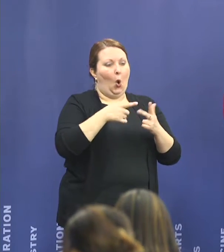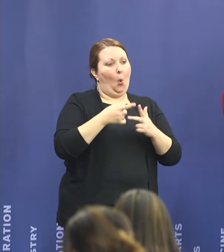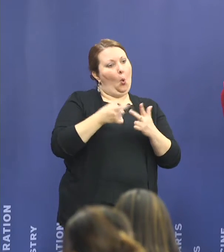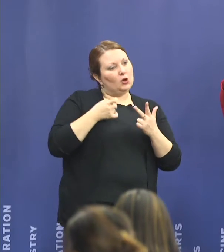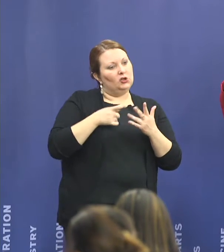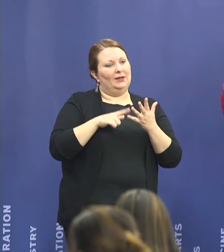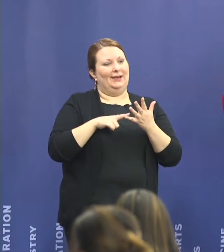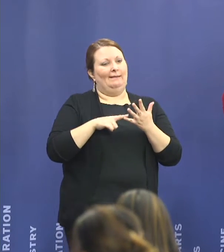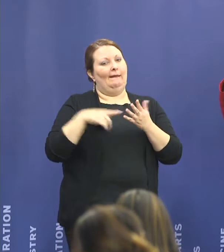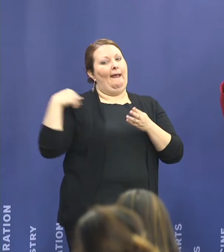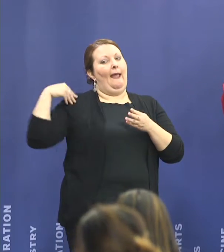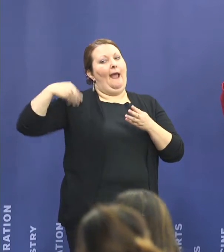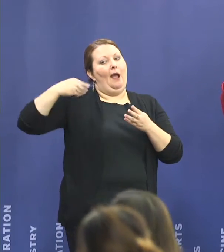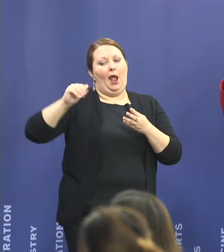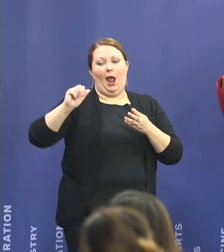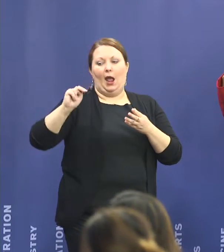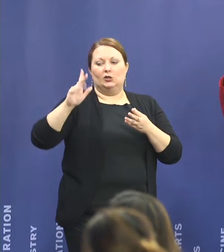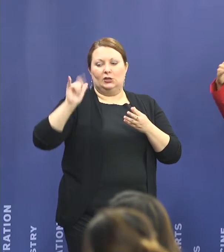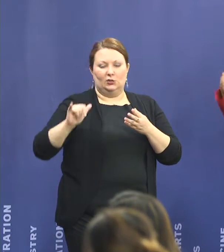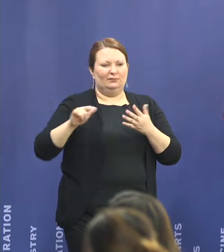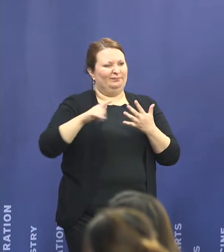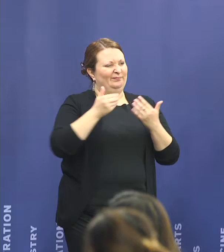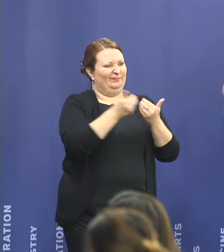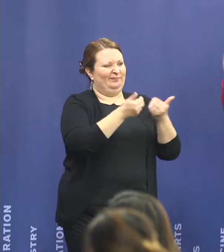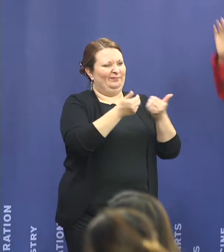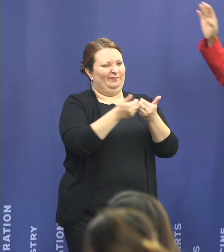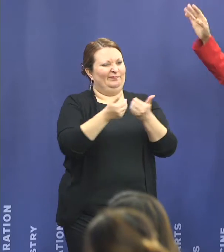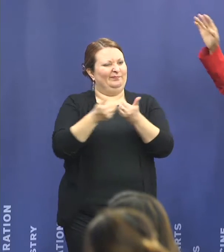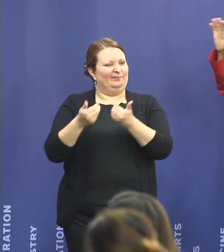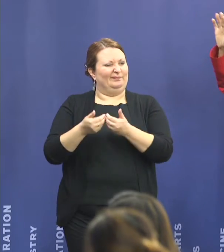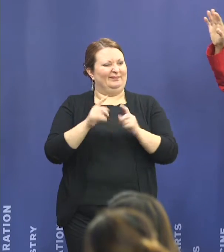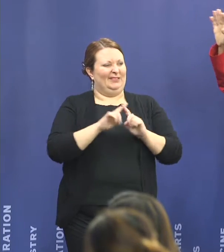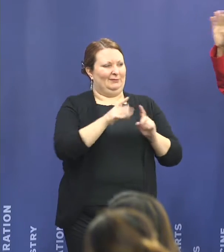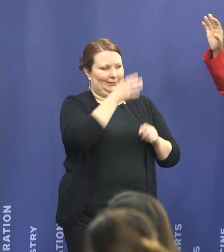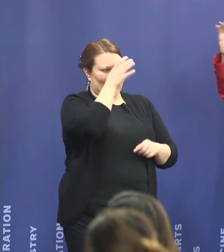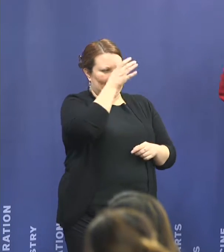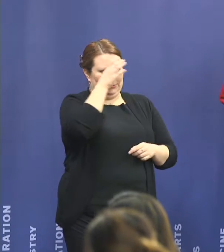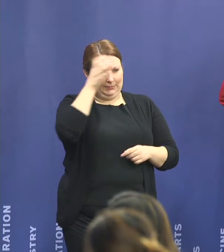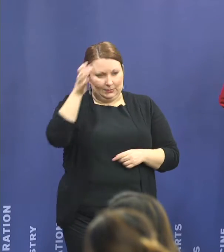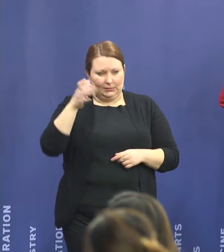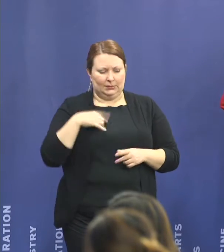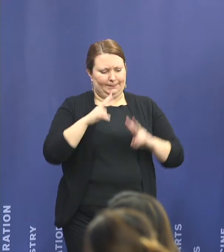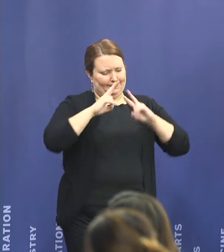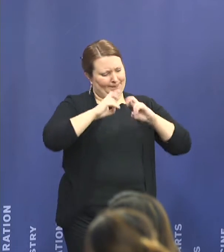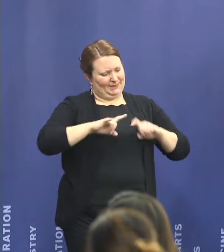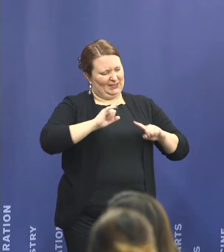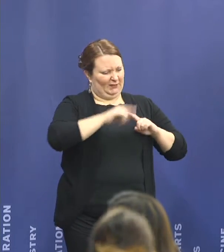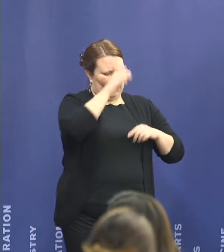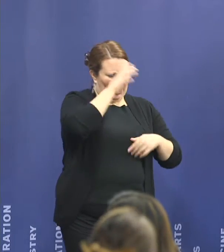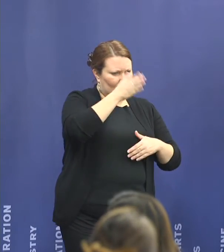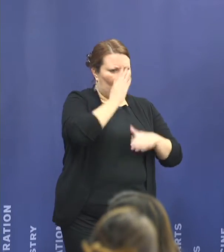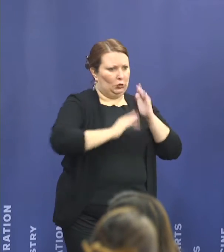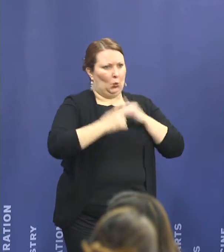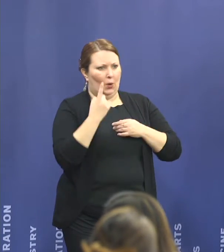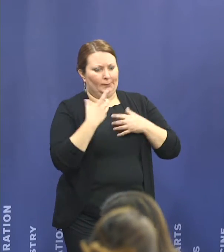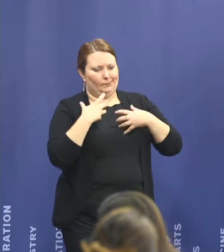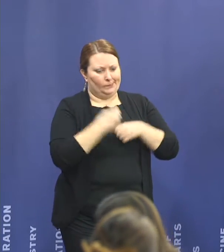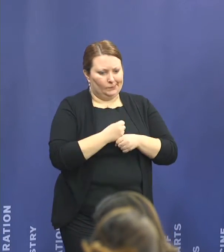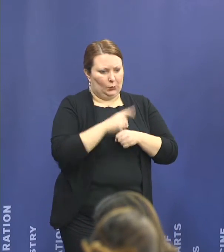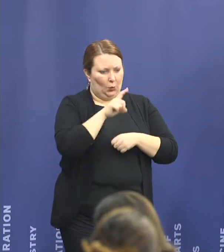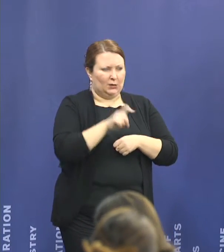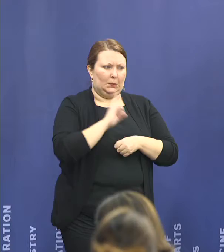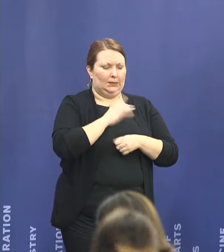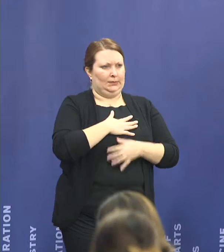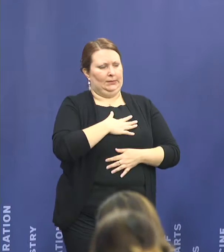ancestry, it's real. They're not analytically equivalent, and asking about different concepts in one question is